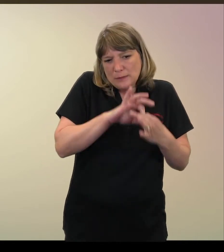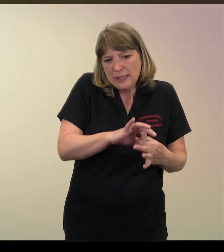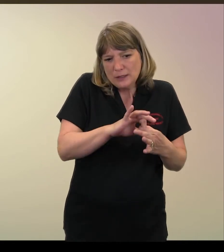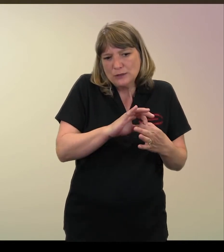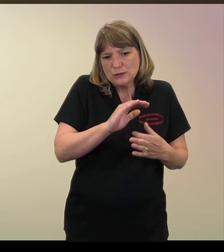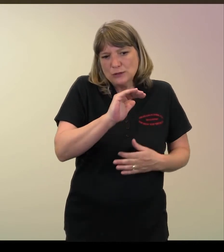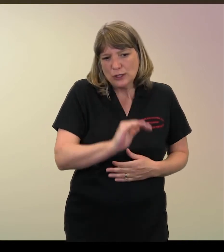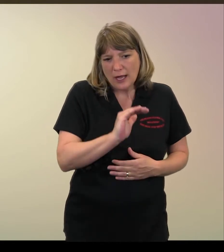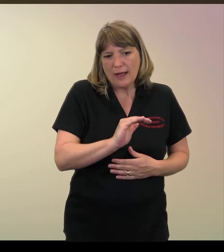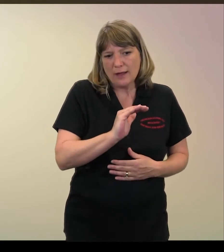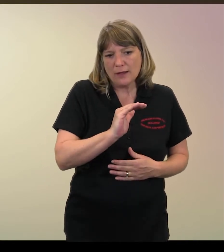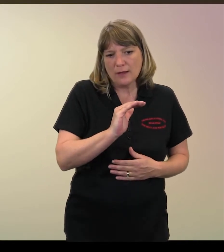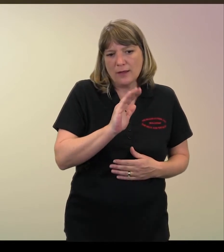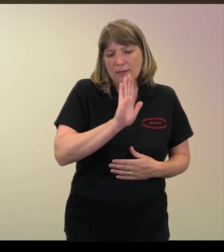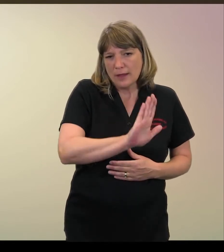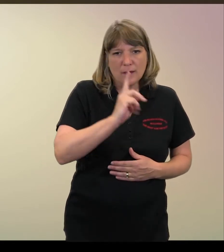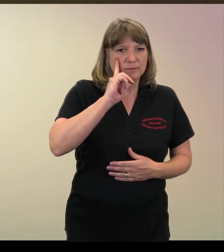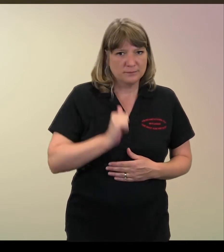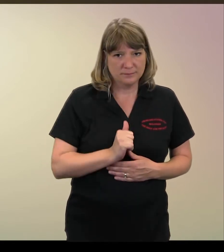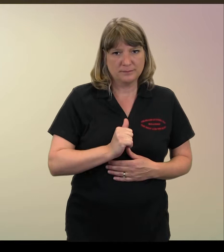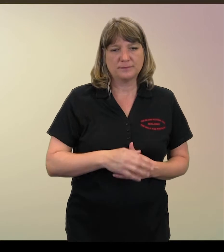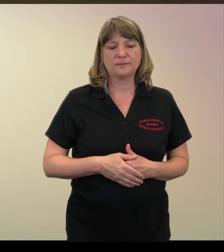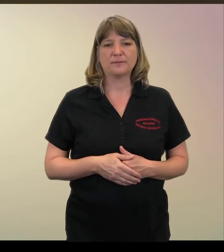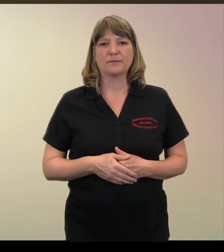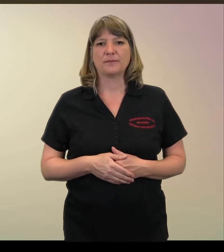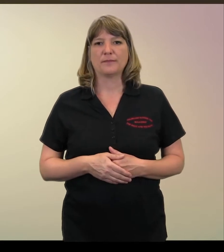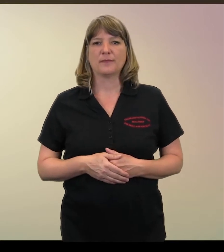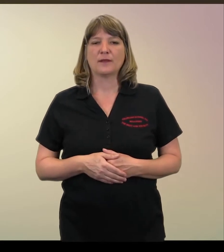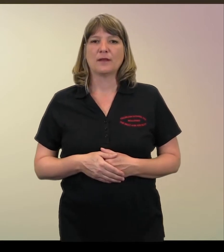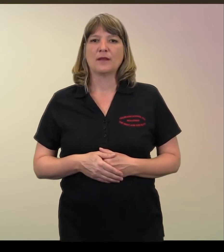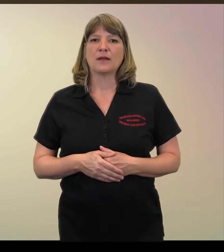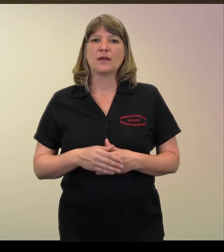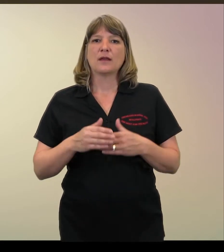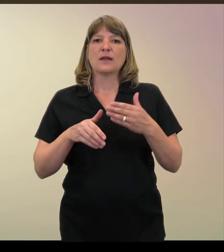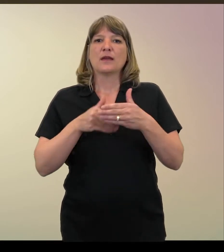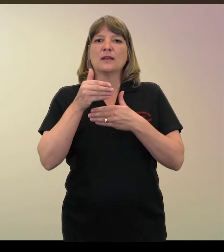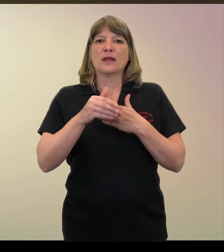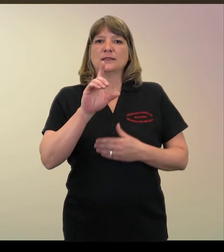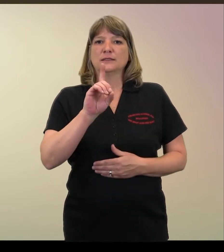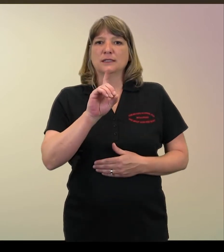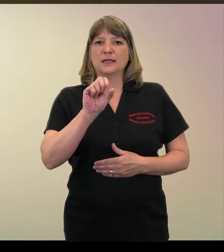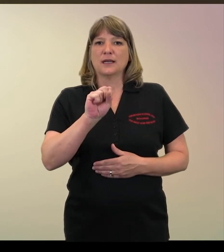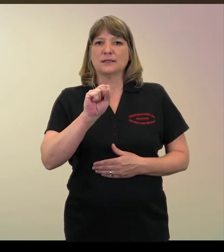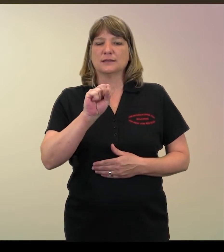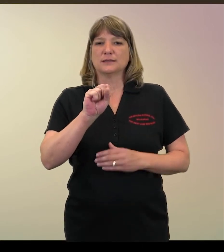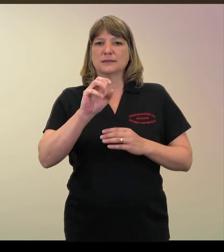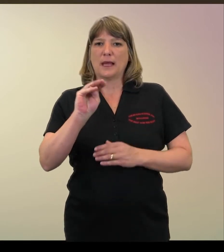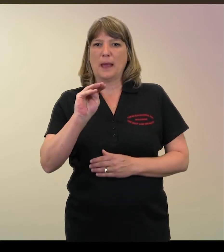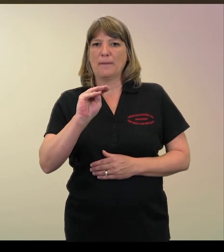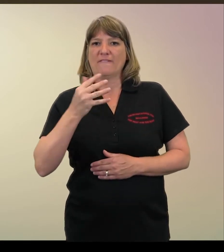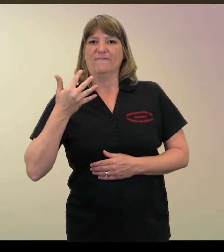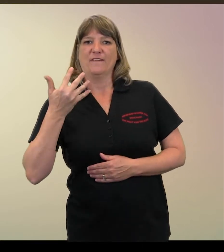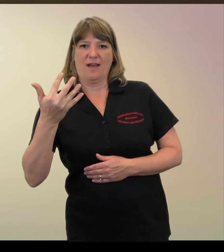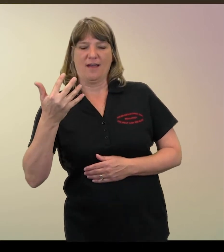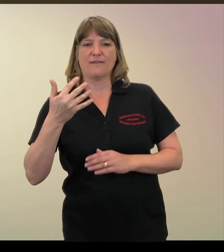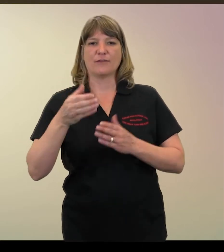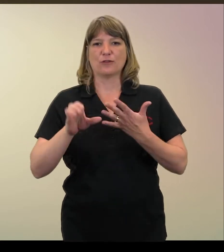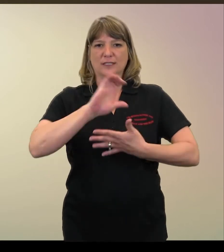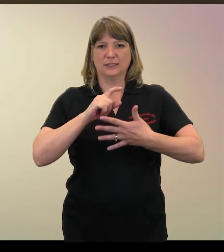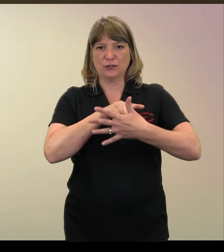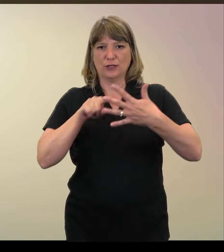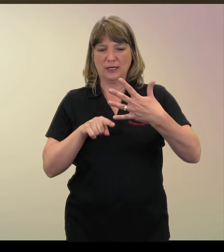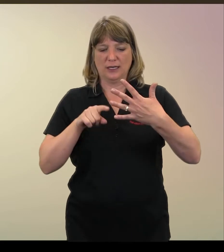to the child's reduced hearing. The next DSM-V criteria that has to be